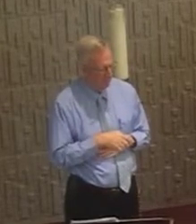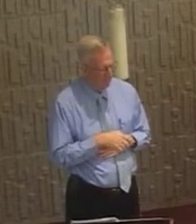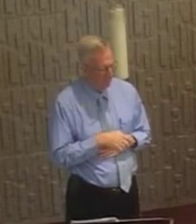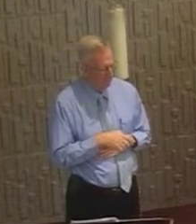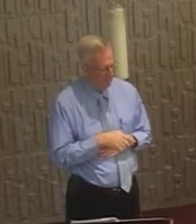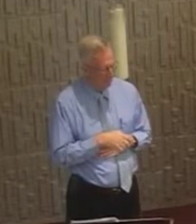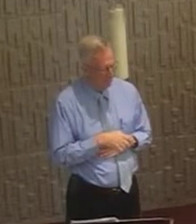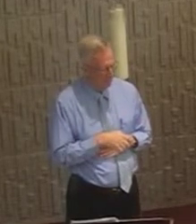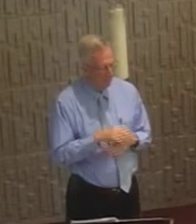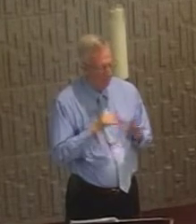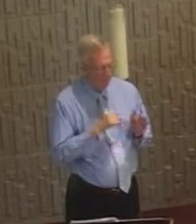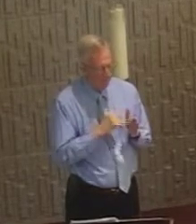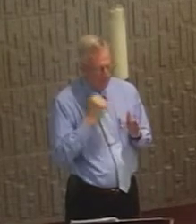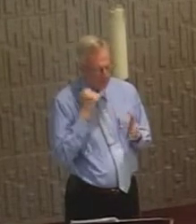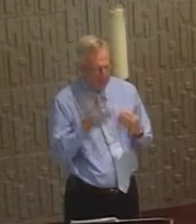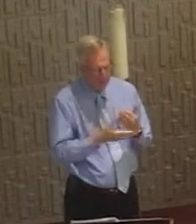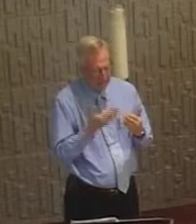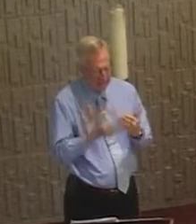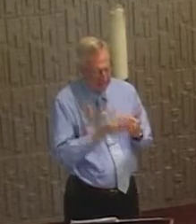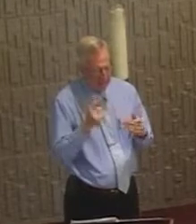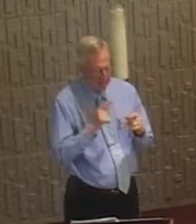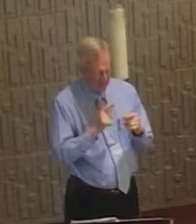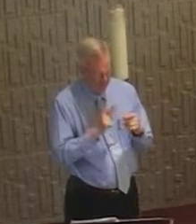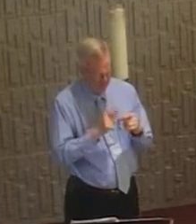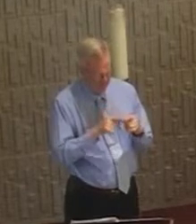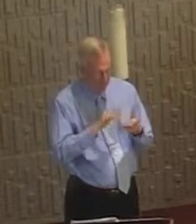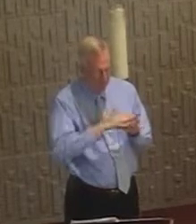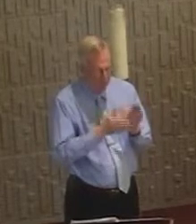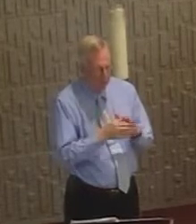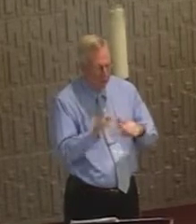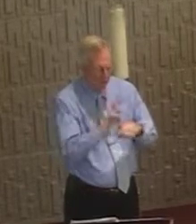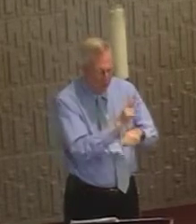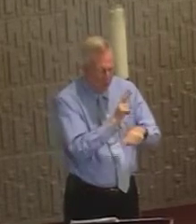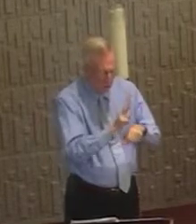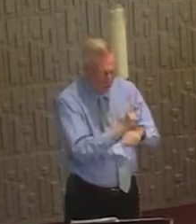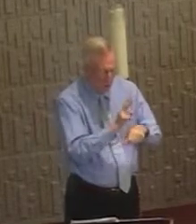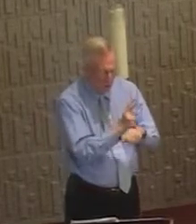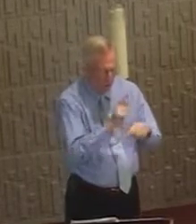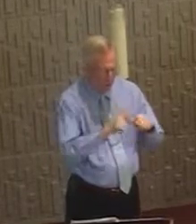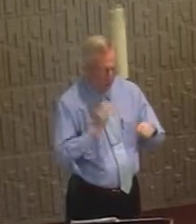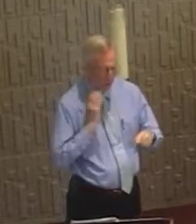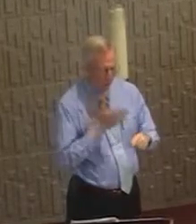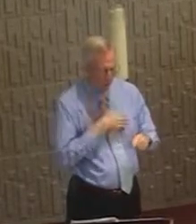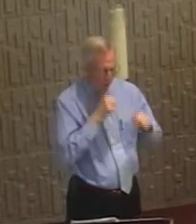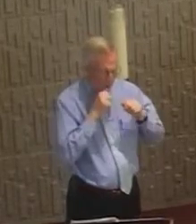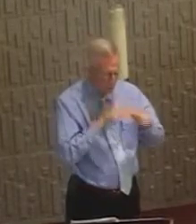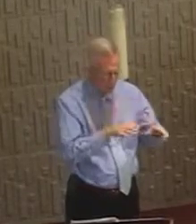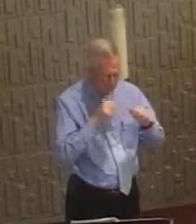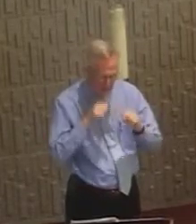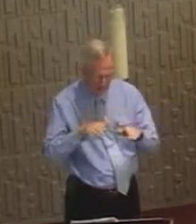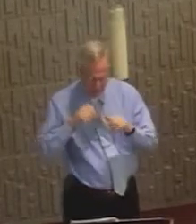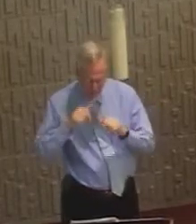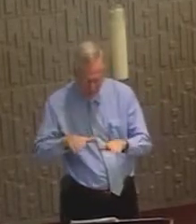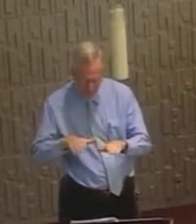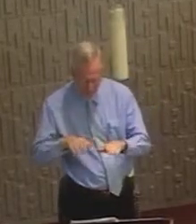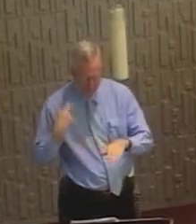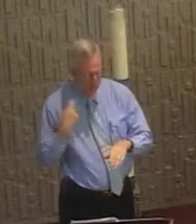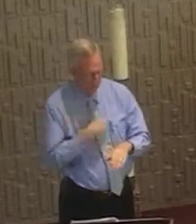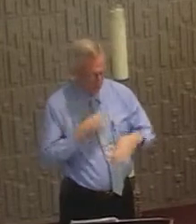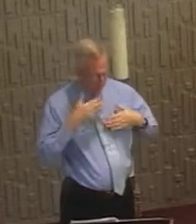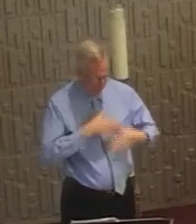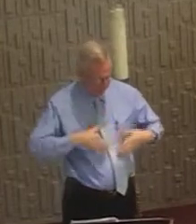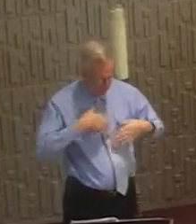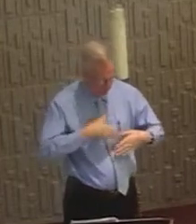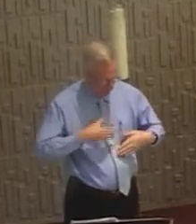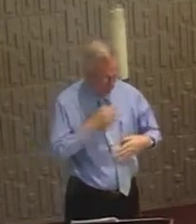It's easy to get used to our blessings. And after enjoying them for a while, we actually begin to think that we